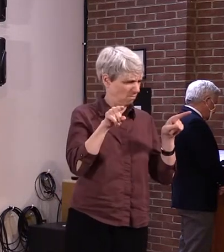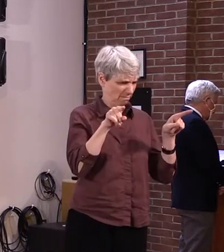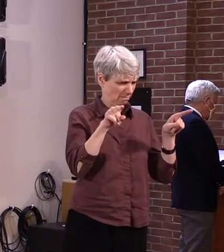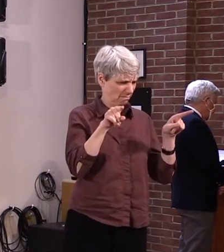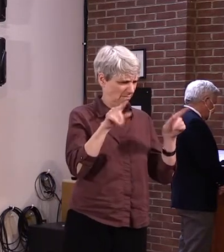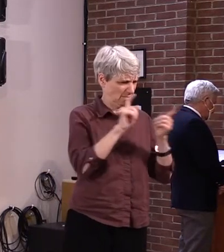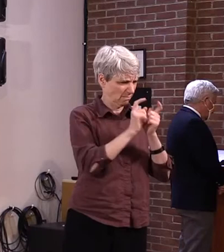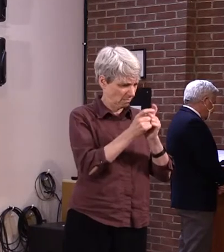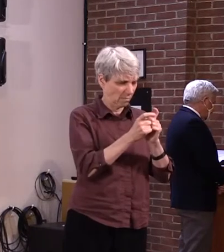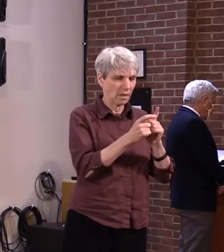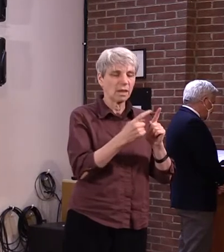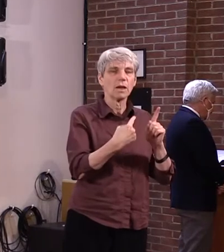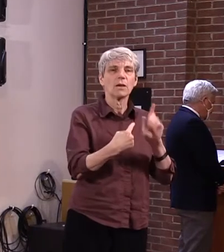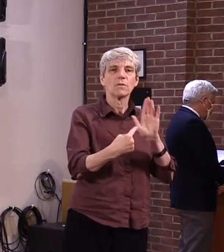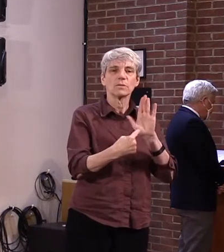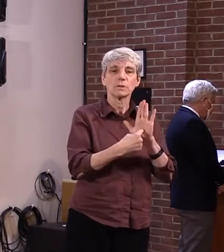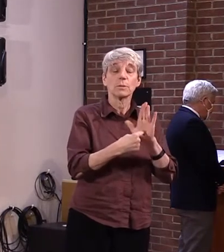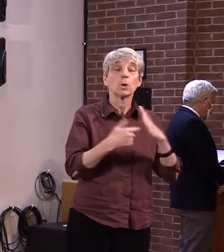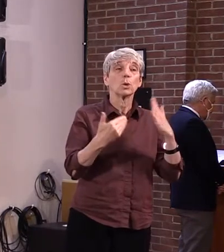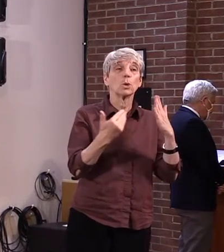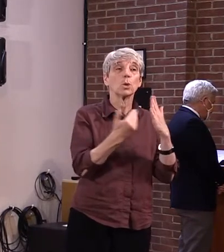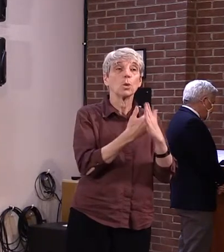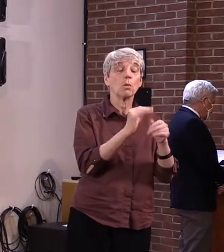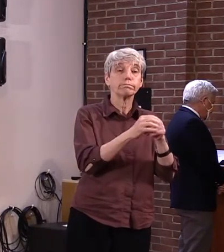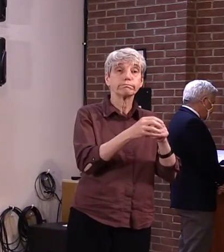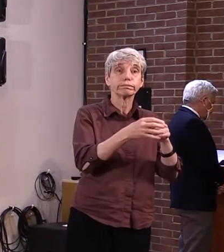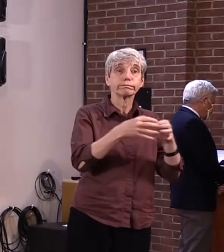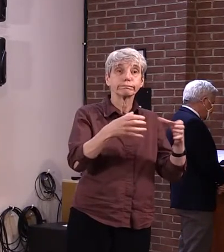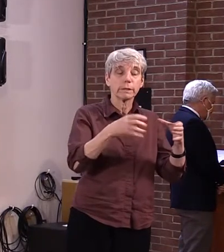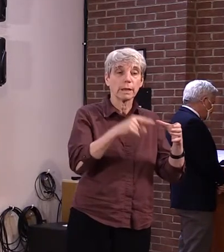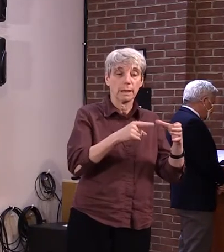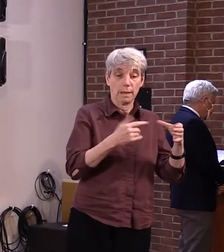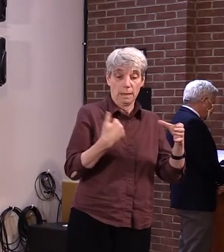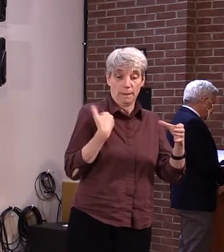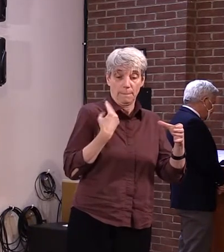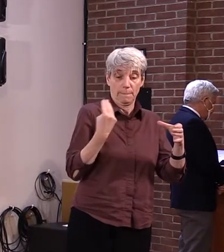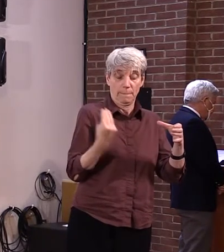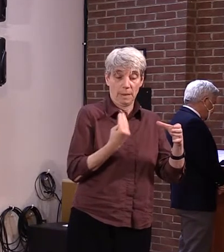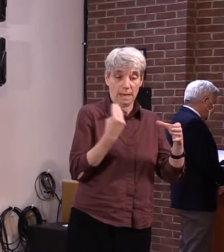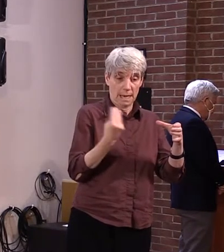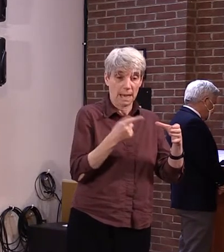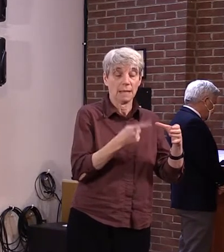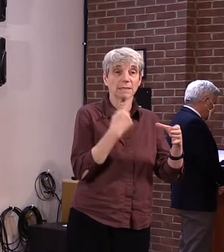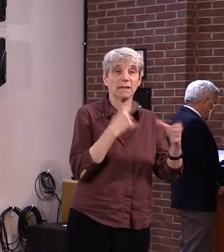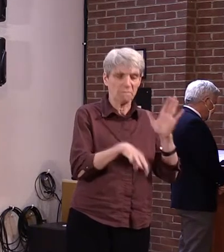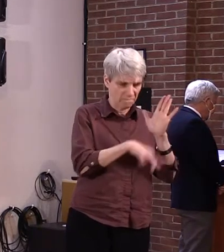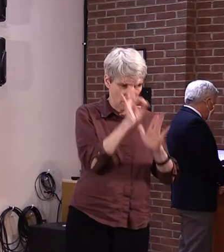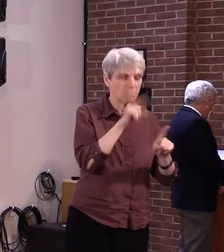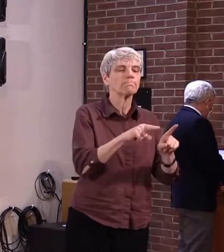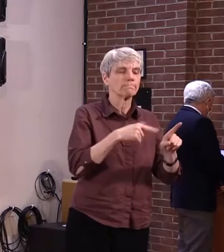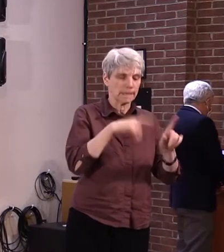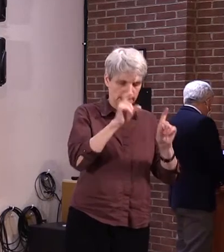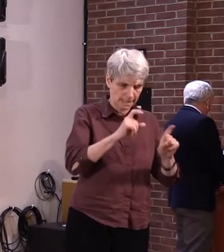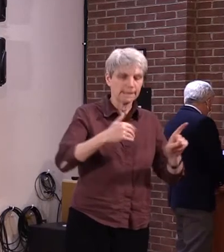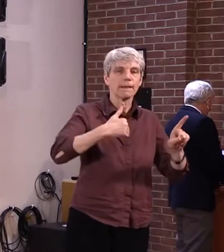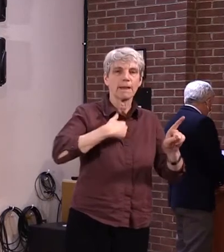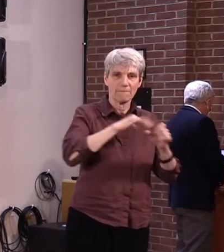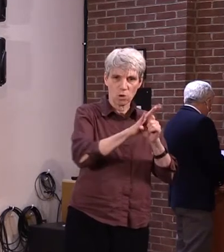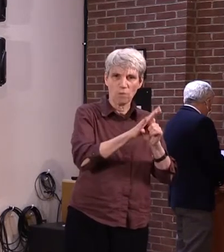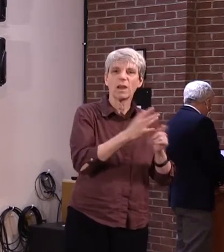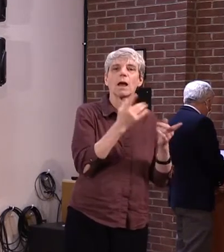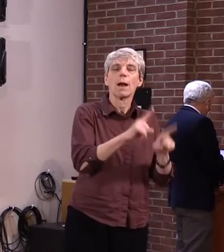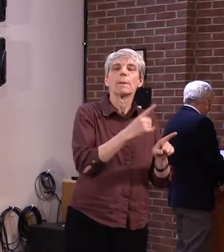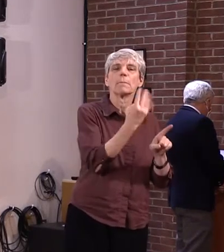cases removed. The new cases removed from Monday when they were first reported to Sunday. And the number of